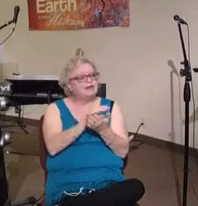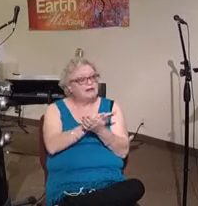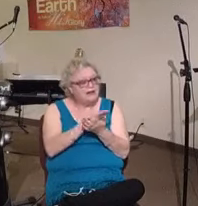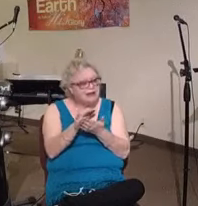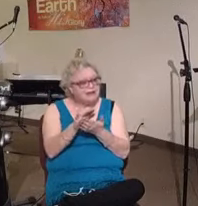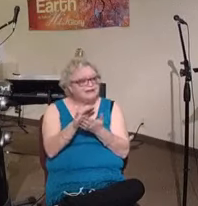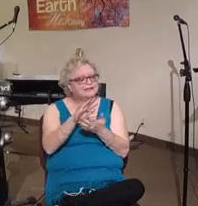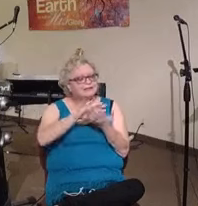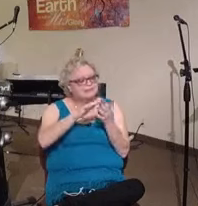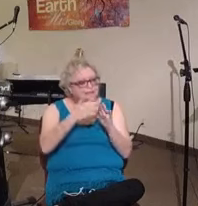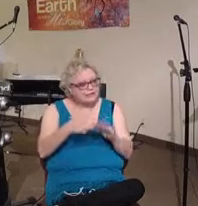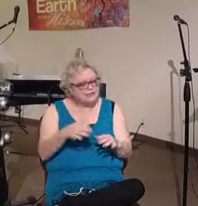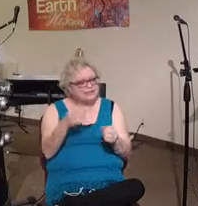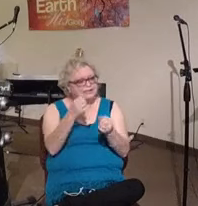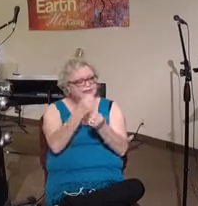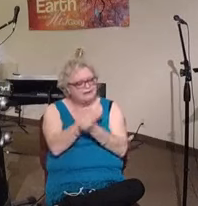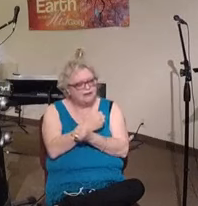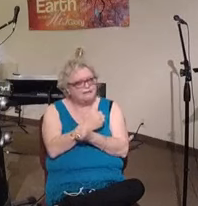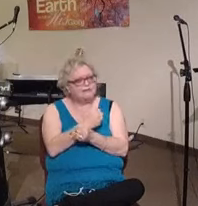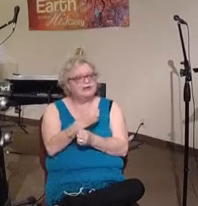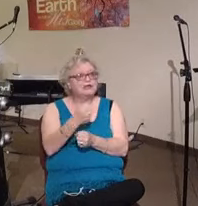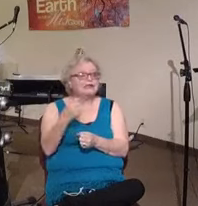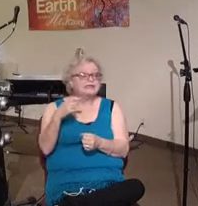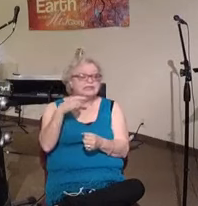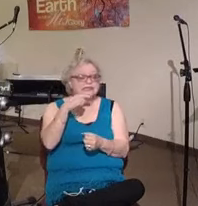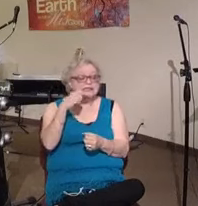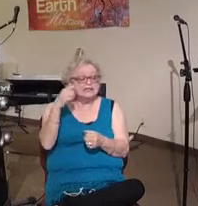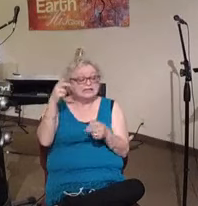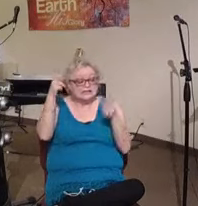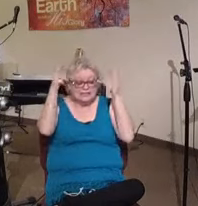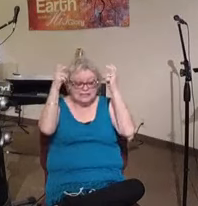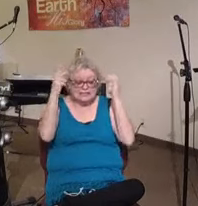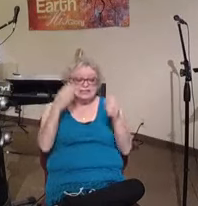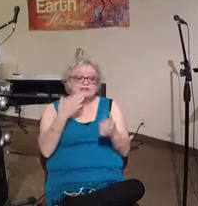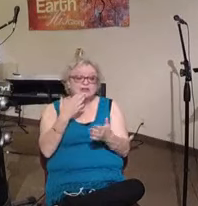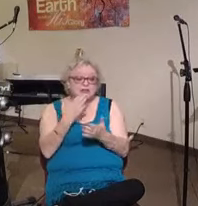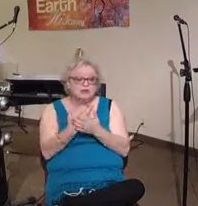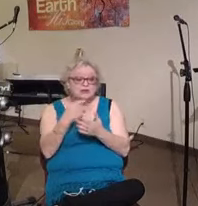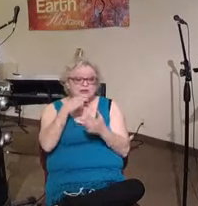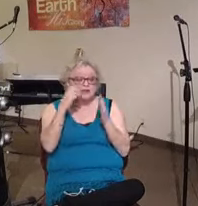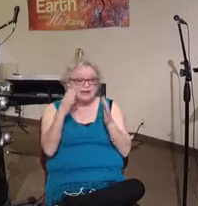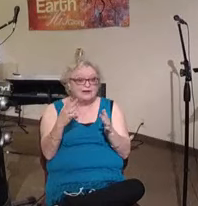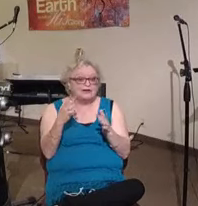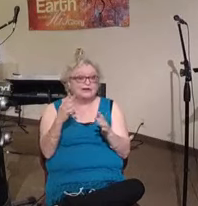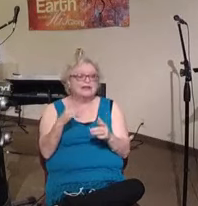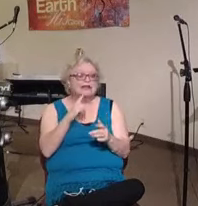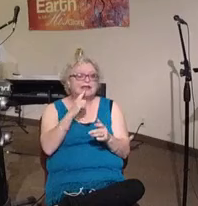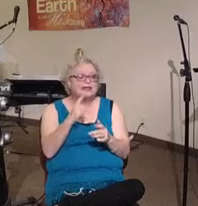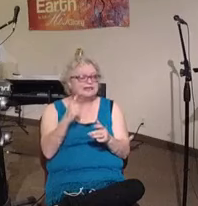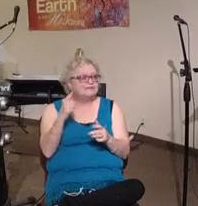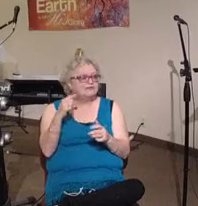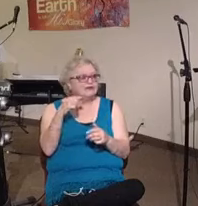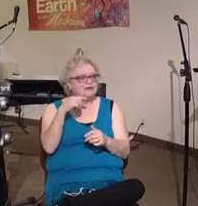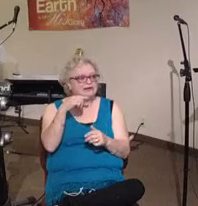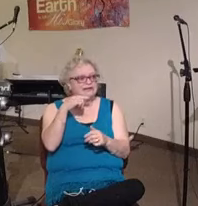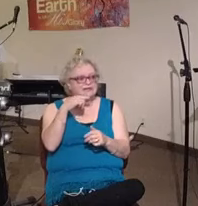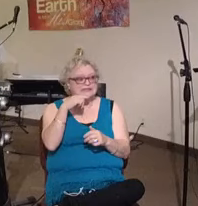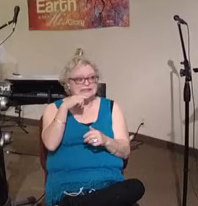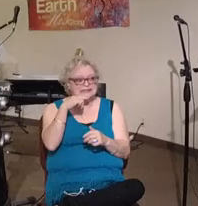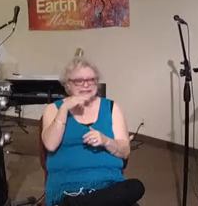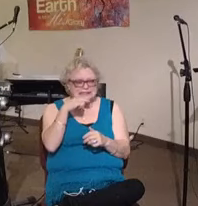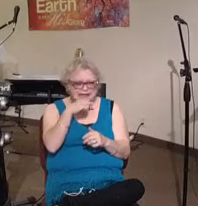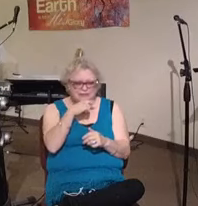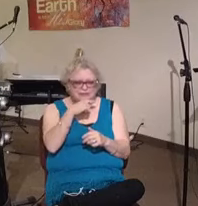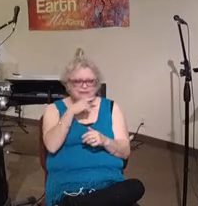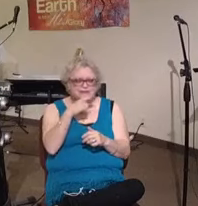all of that. And he's a very good liar. Satan, the devil, he's a good liar. He's very deceptive in